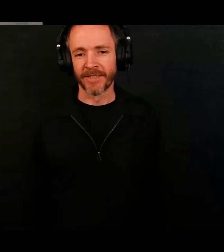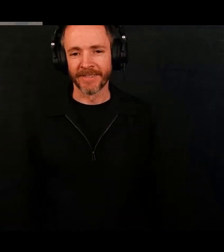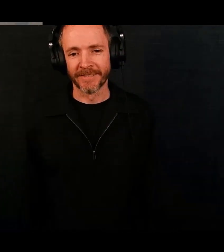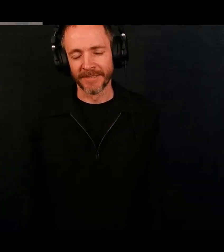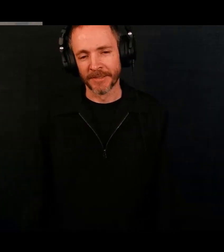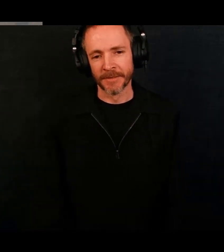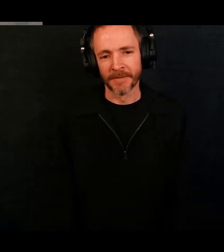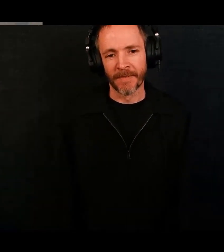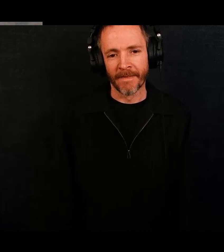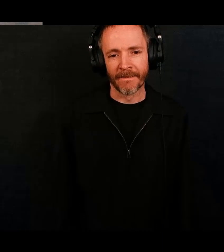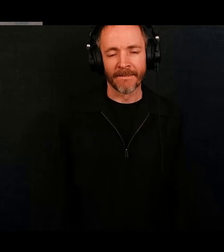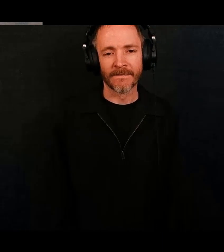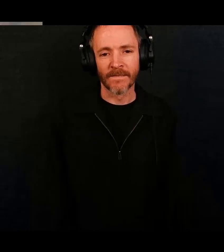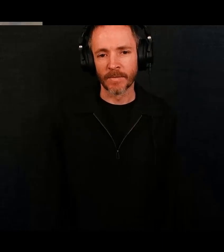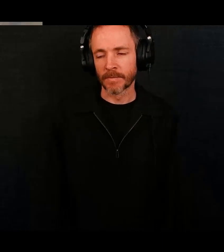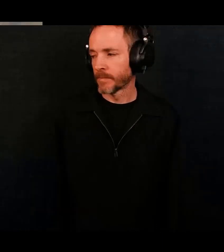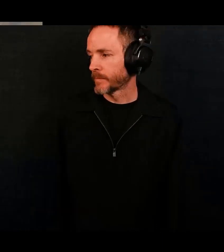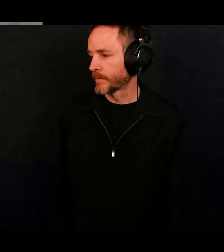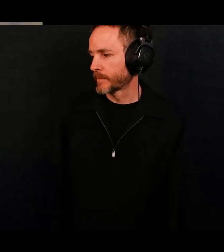ideas.